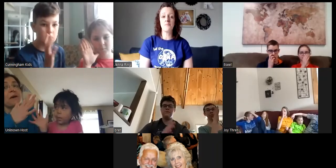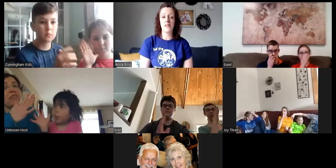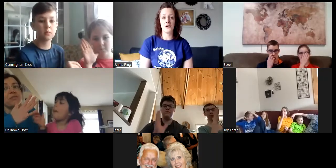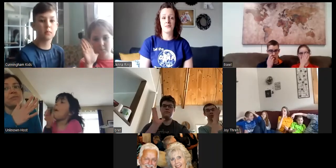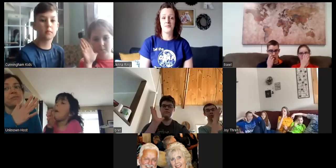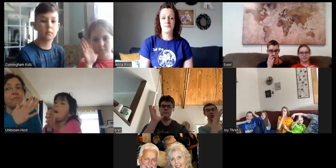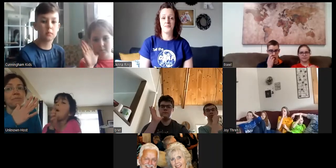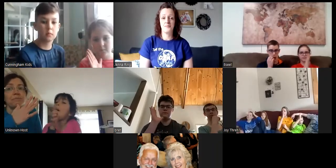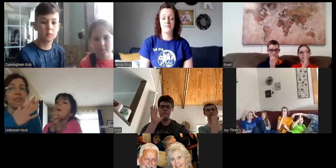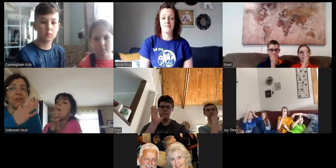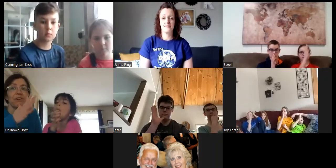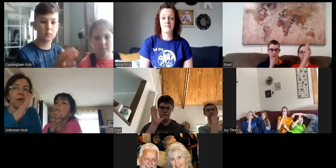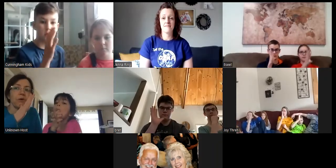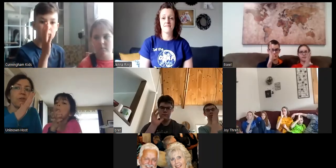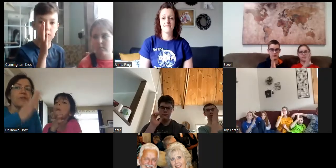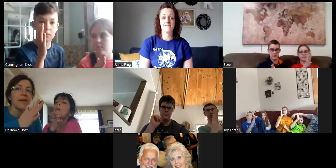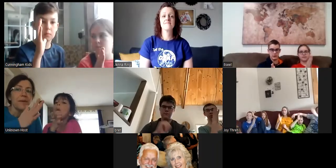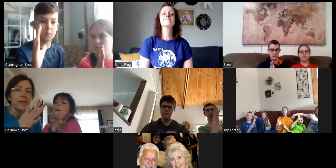remembers grandmother?